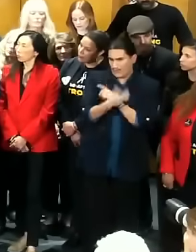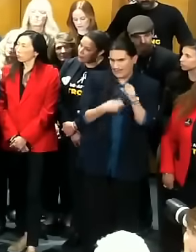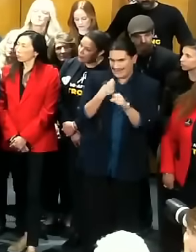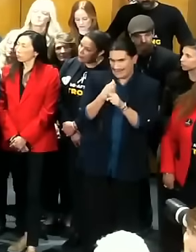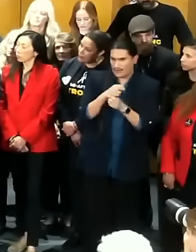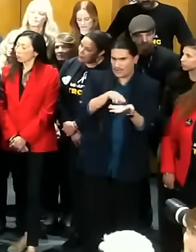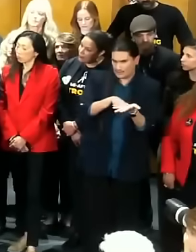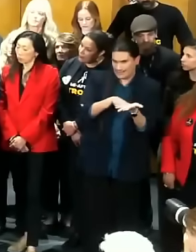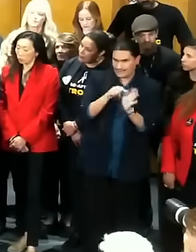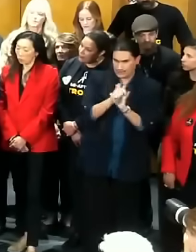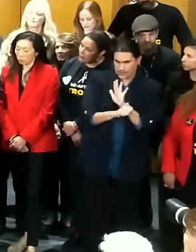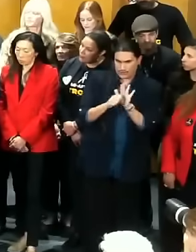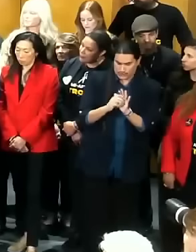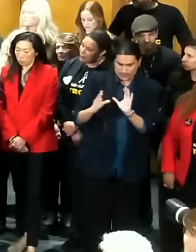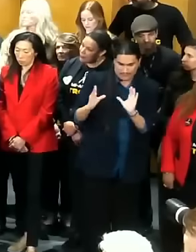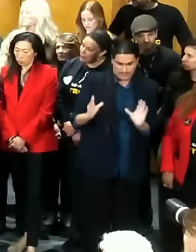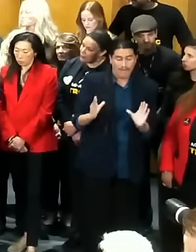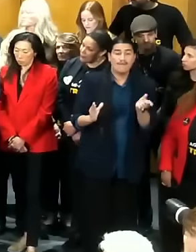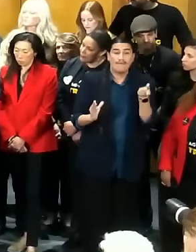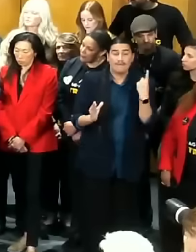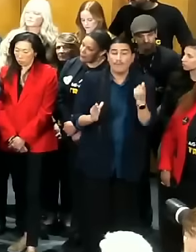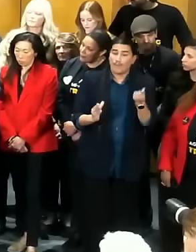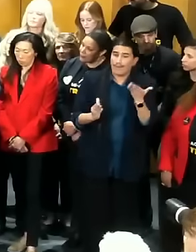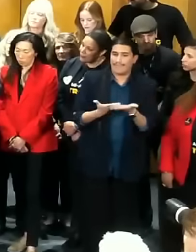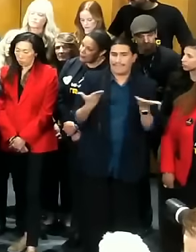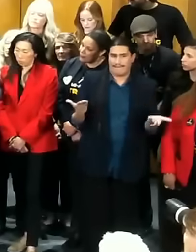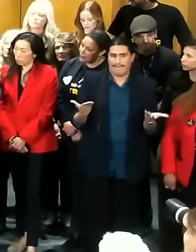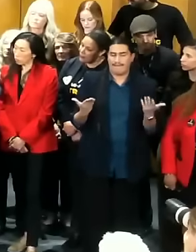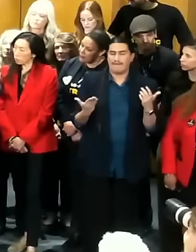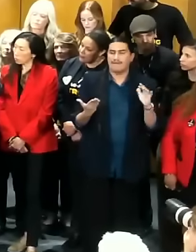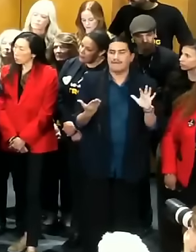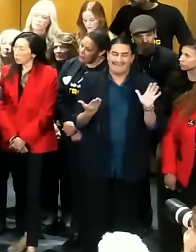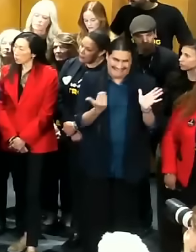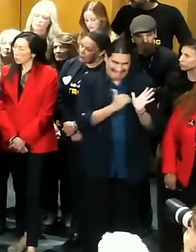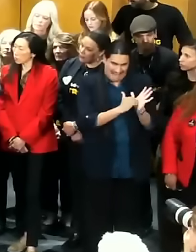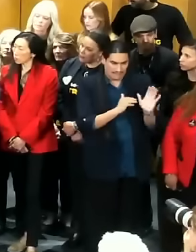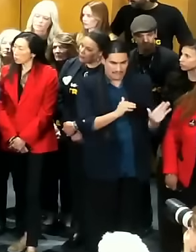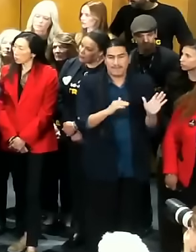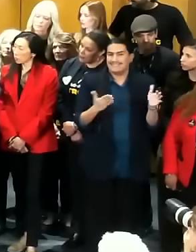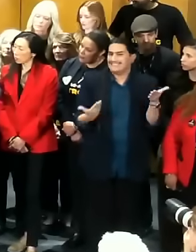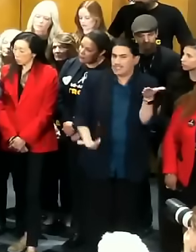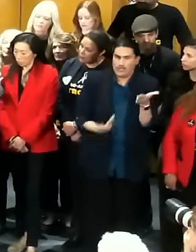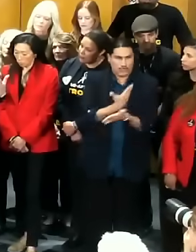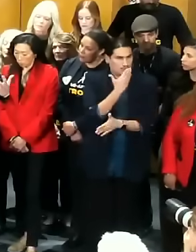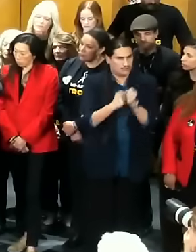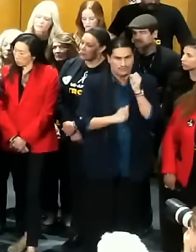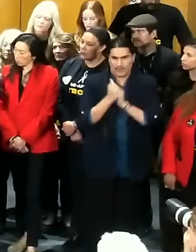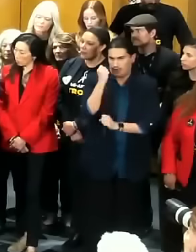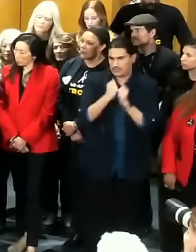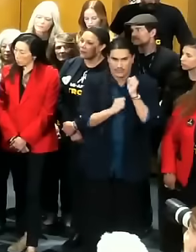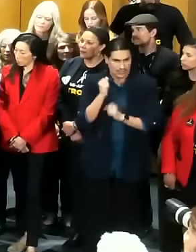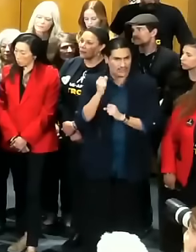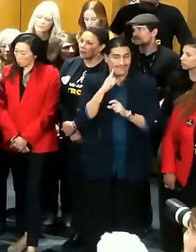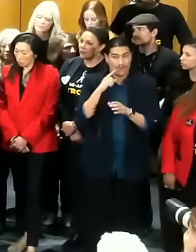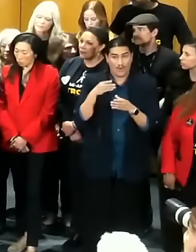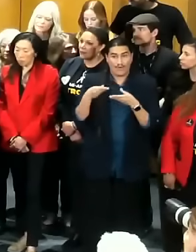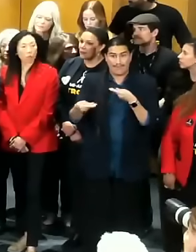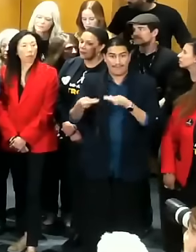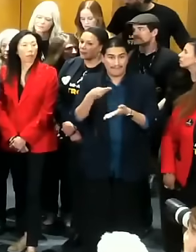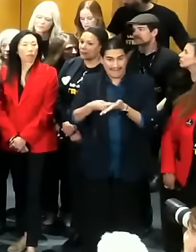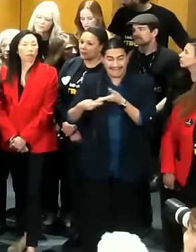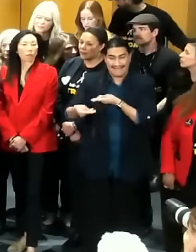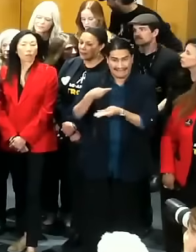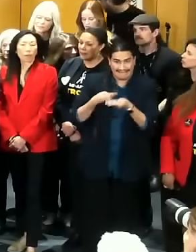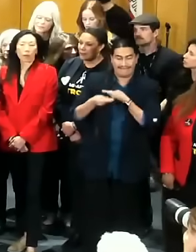contract term. One of the things this is a completely new structure, both on the inbound money side and on